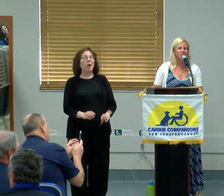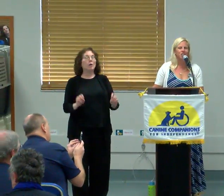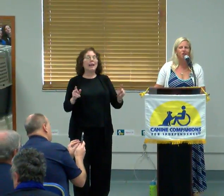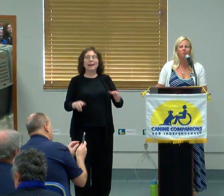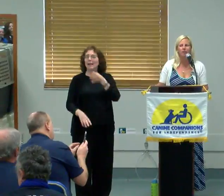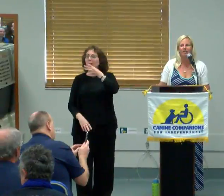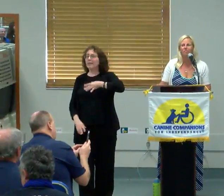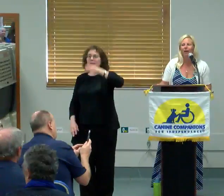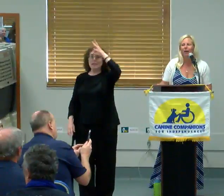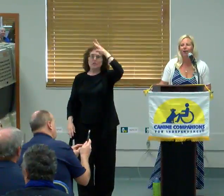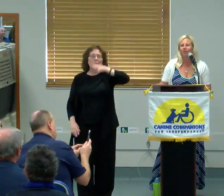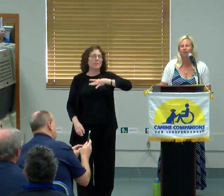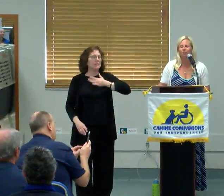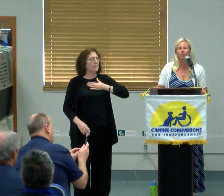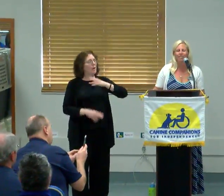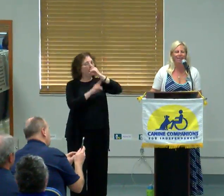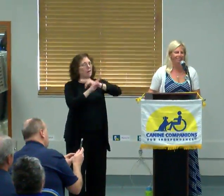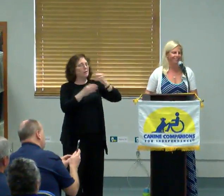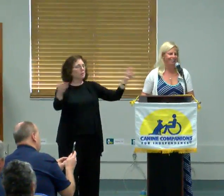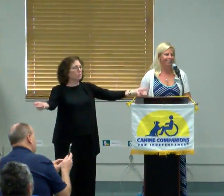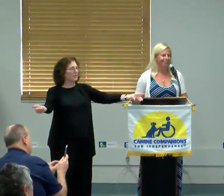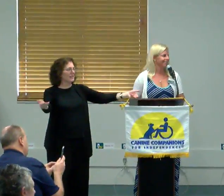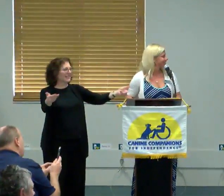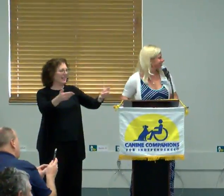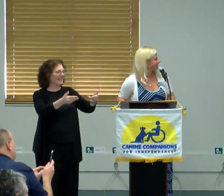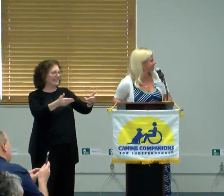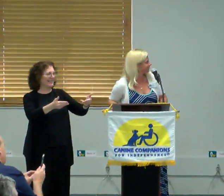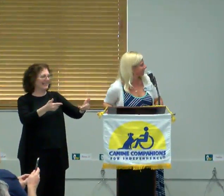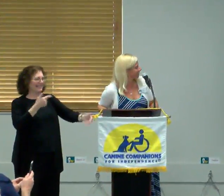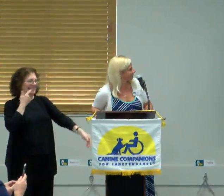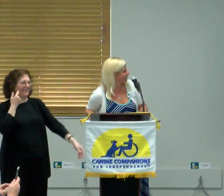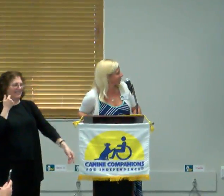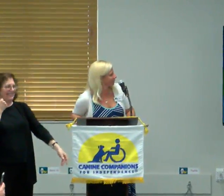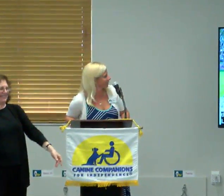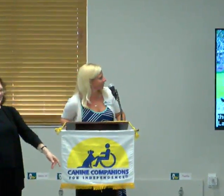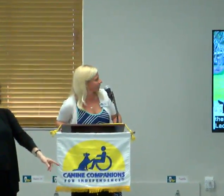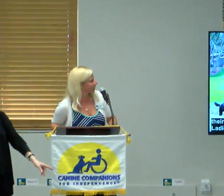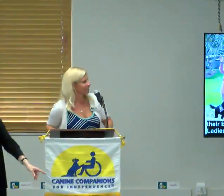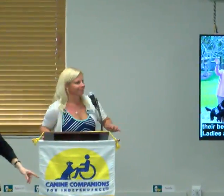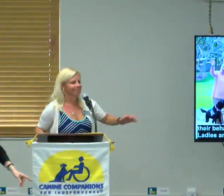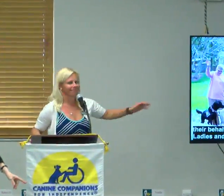All right, ladies and gentlemen, it's my honor to present